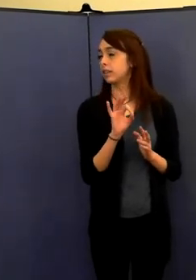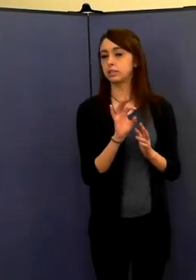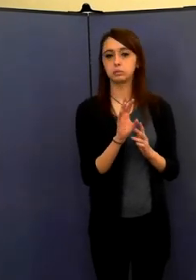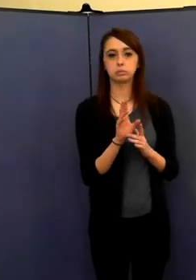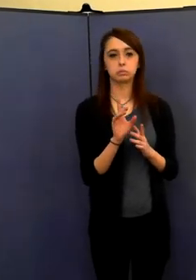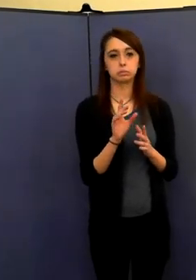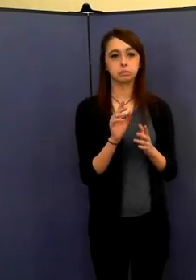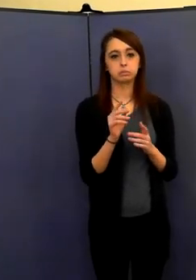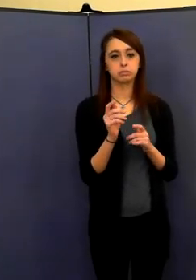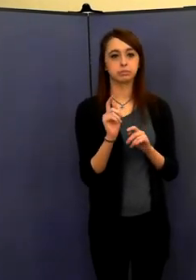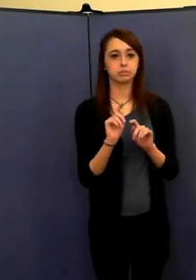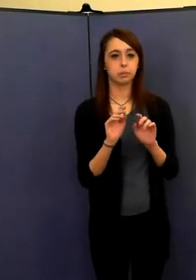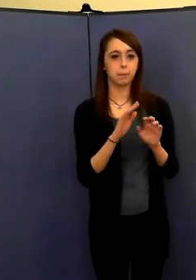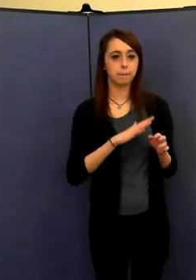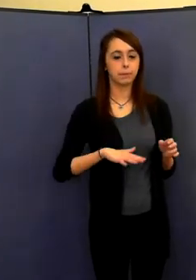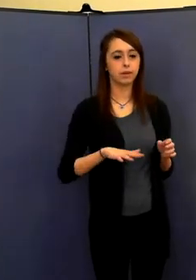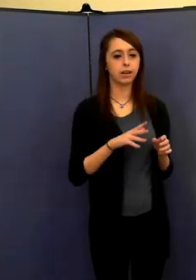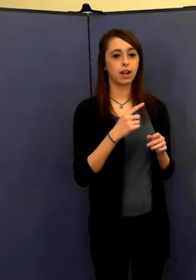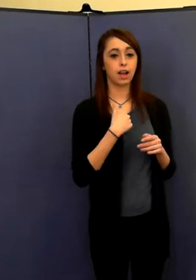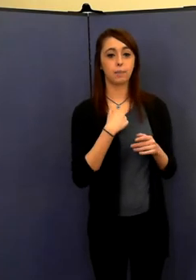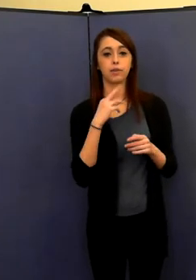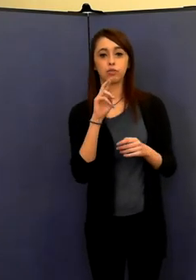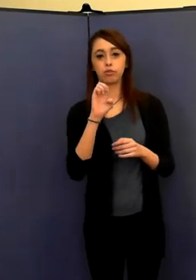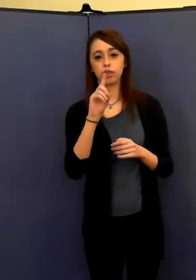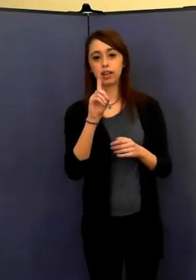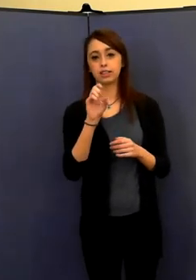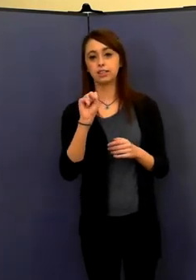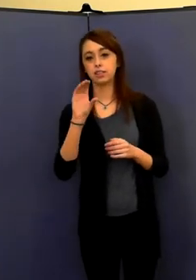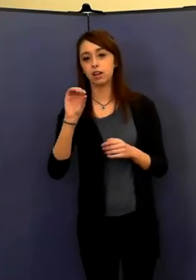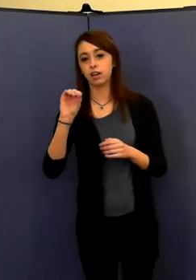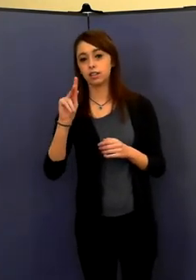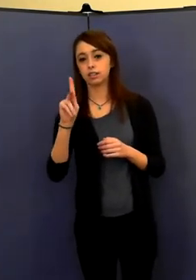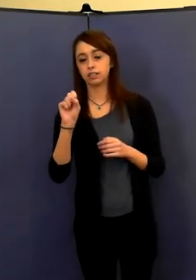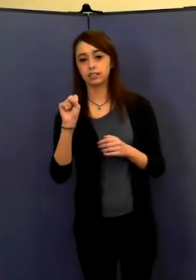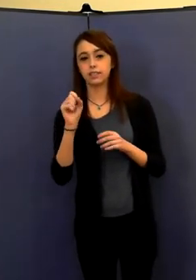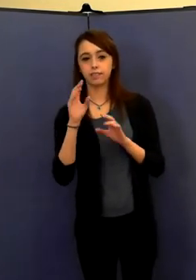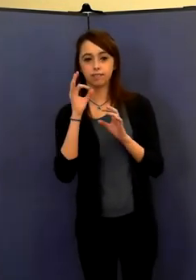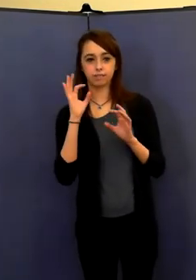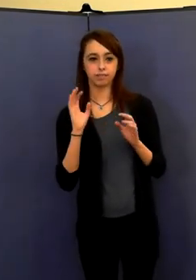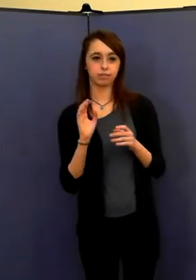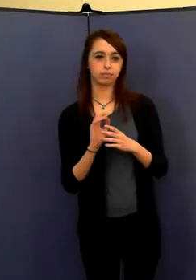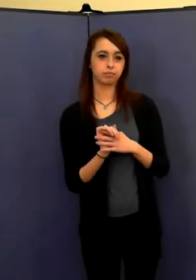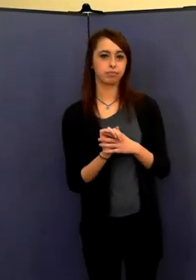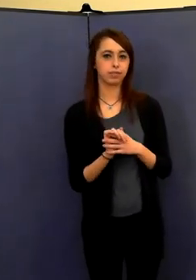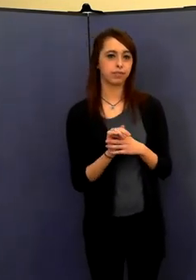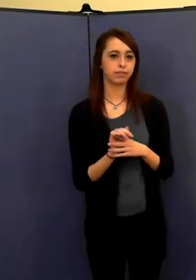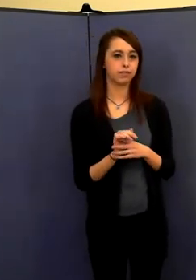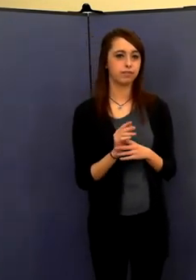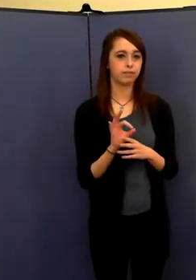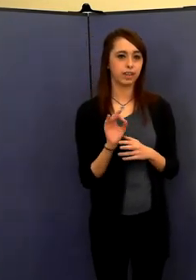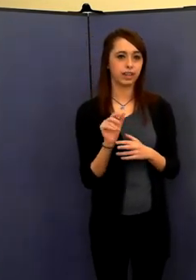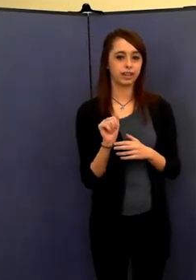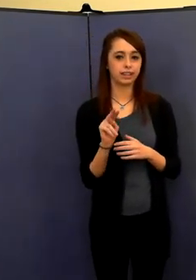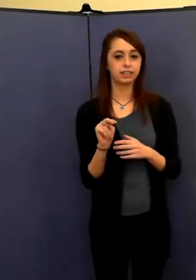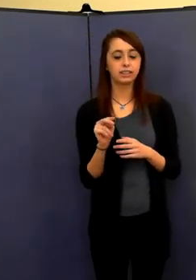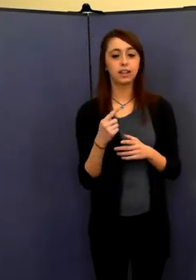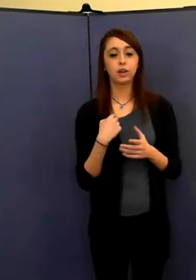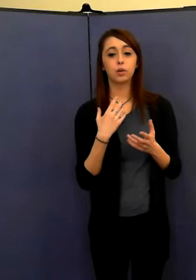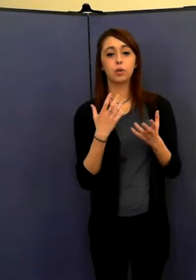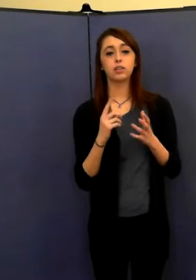fan, and it's just a really beautiful park. And I want to talk about the field a little bit. The